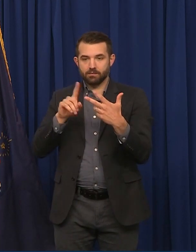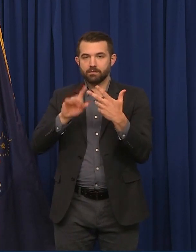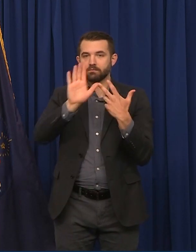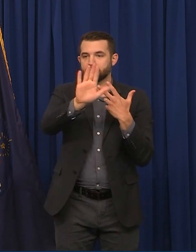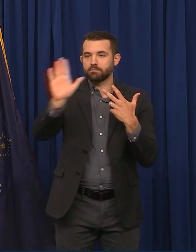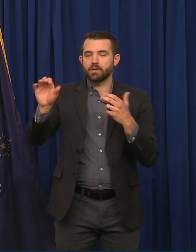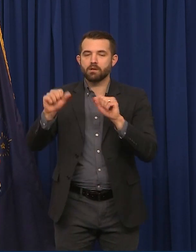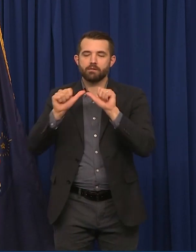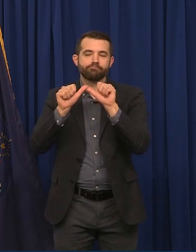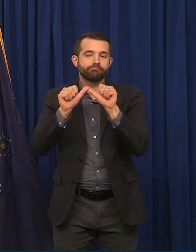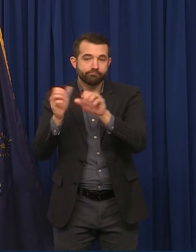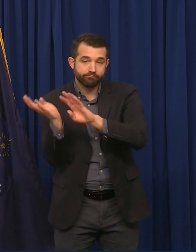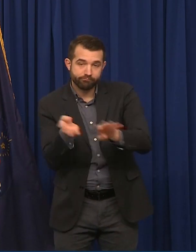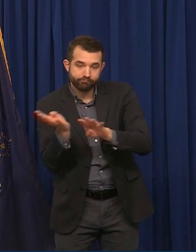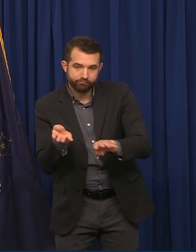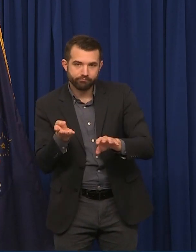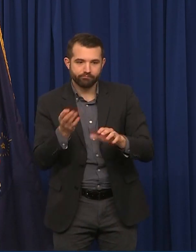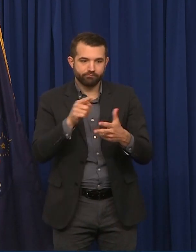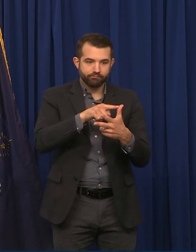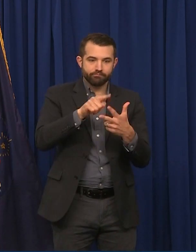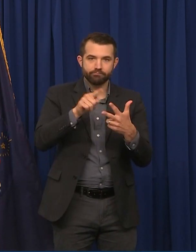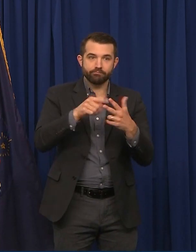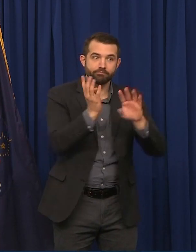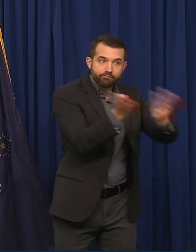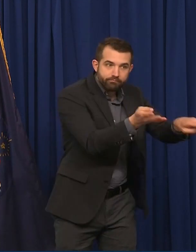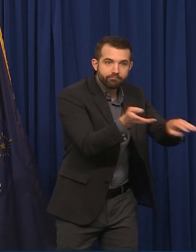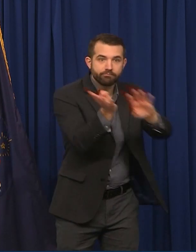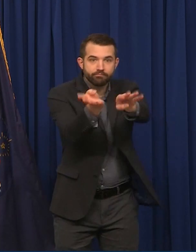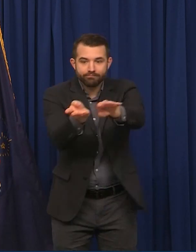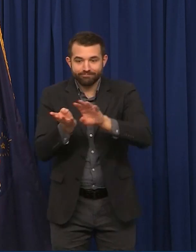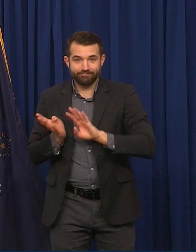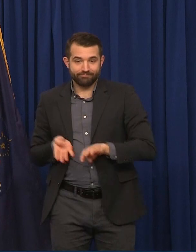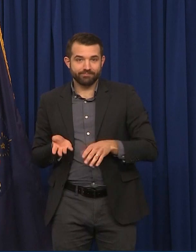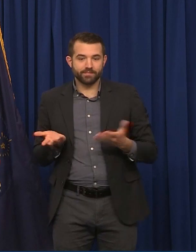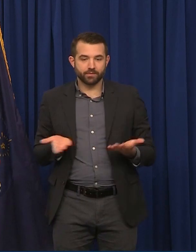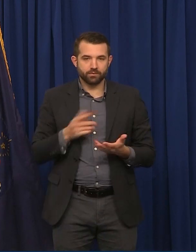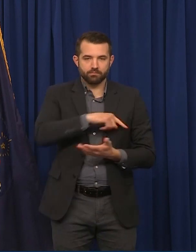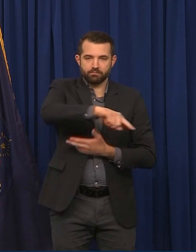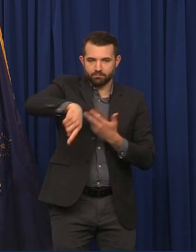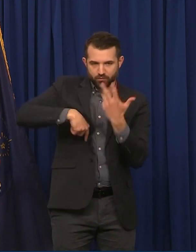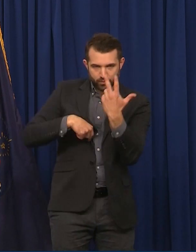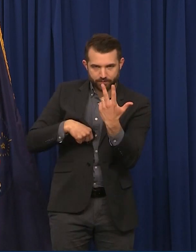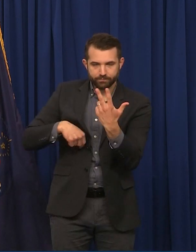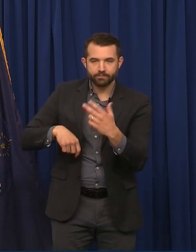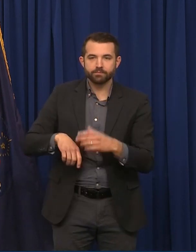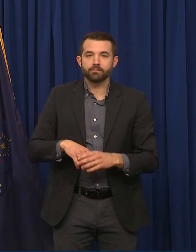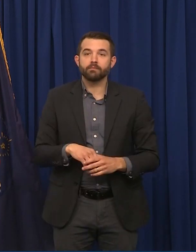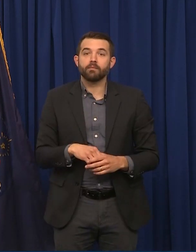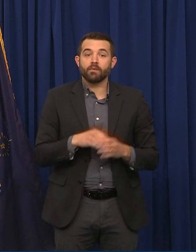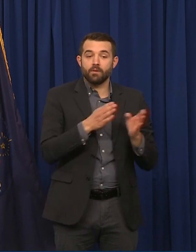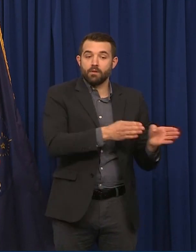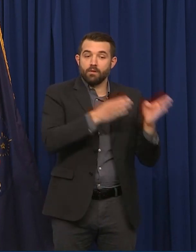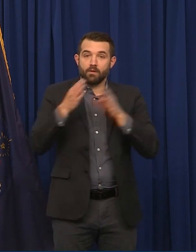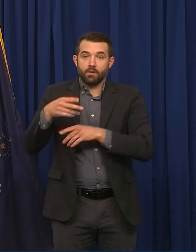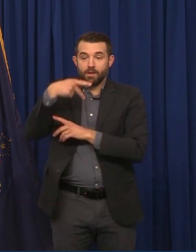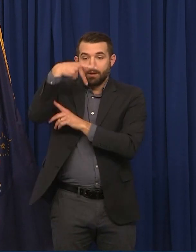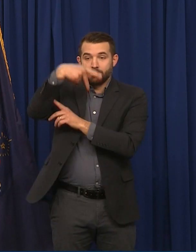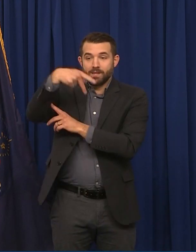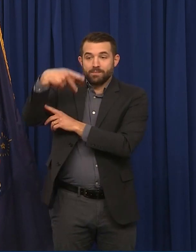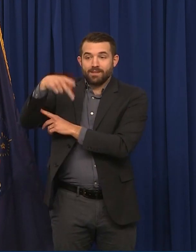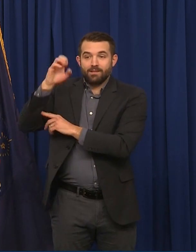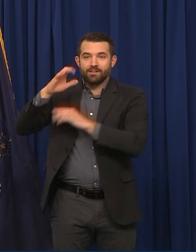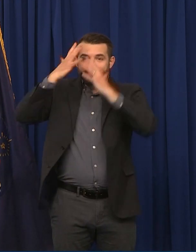I'd next like to turn to updates on our distribution of personal protective equipment across the